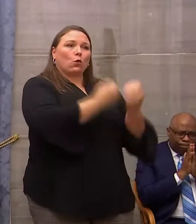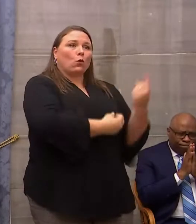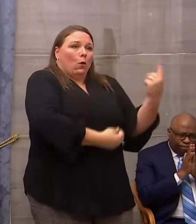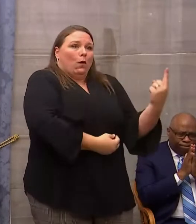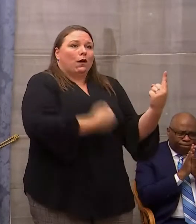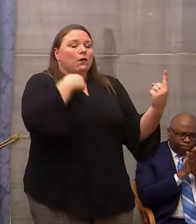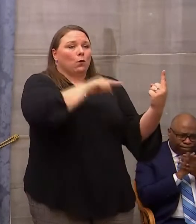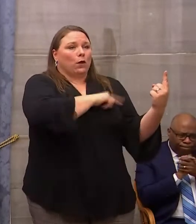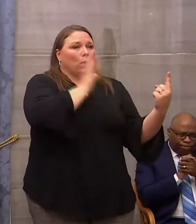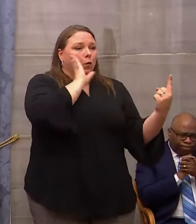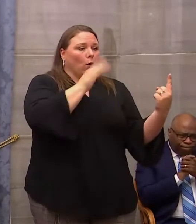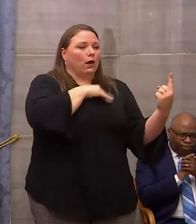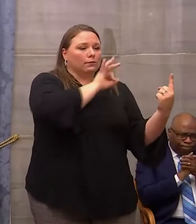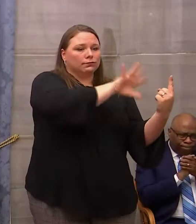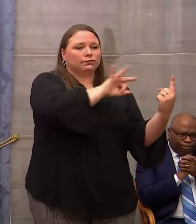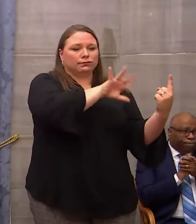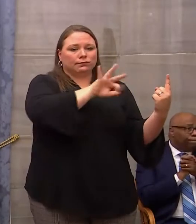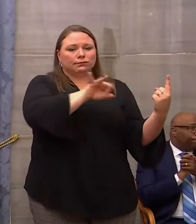organizations that we will be